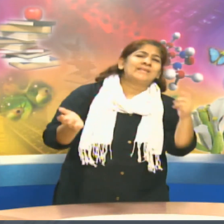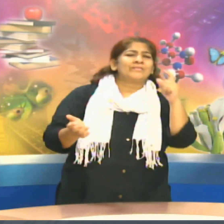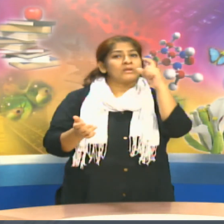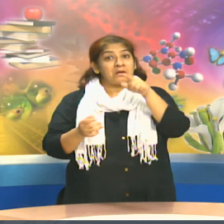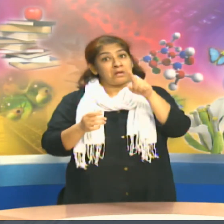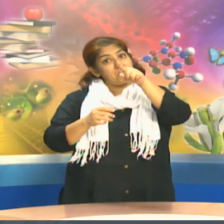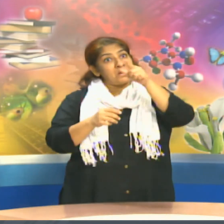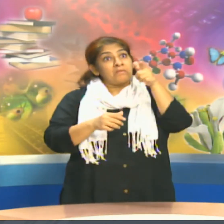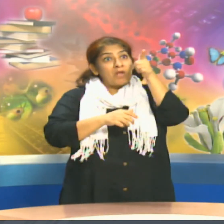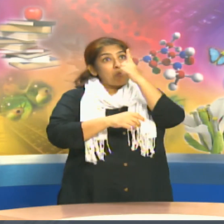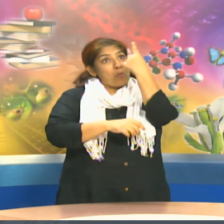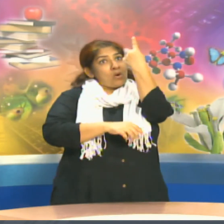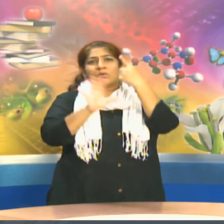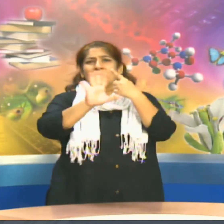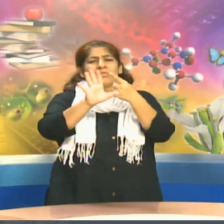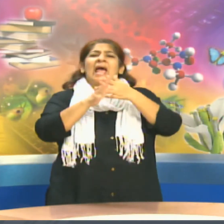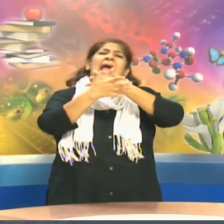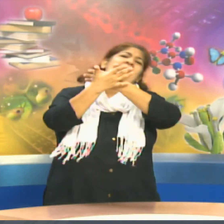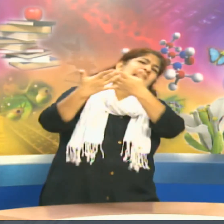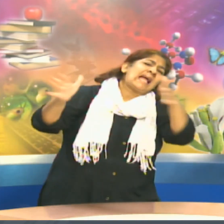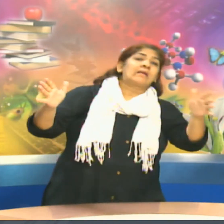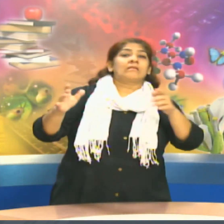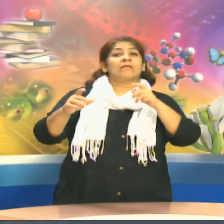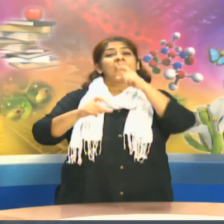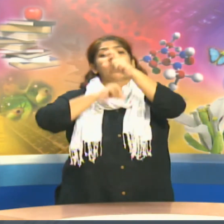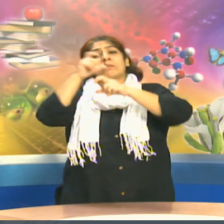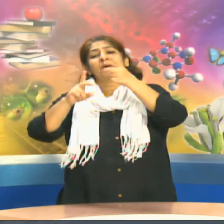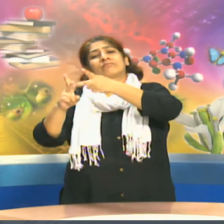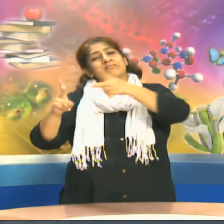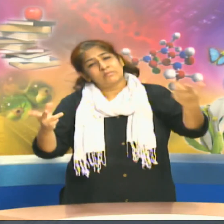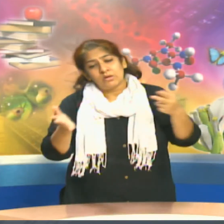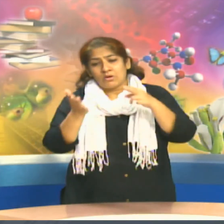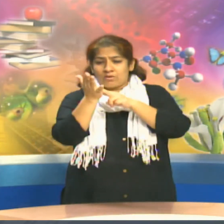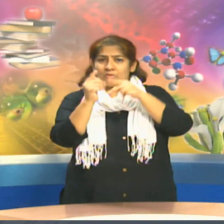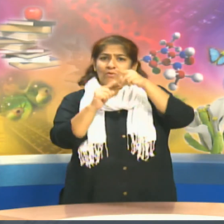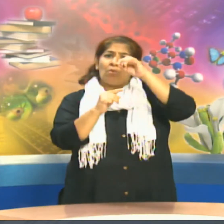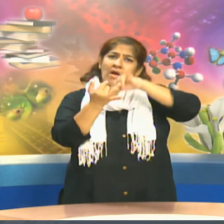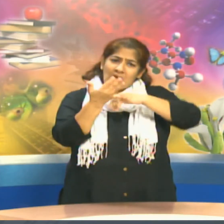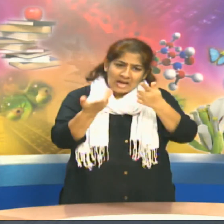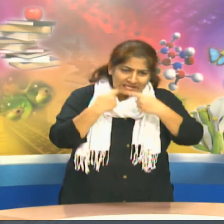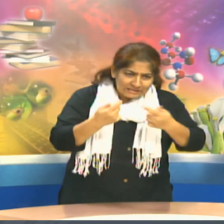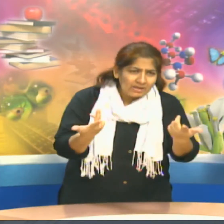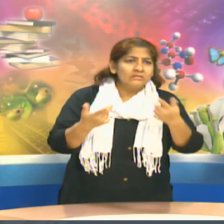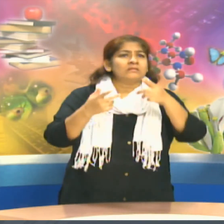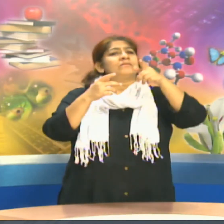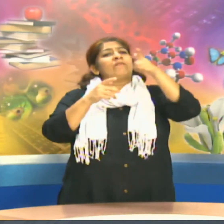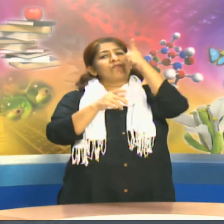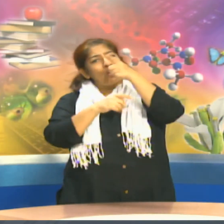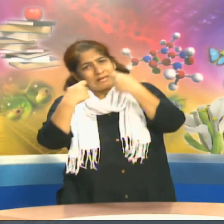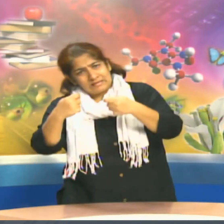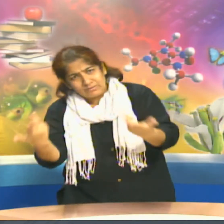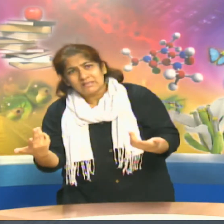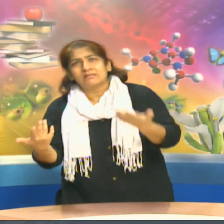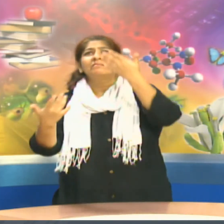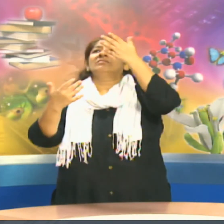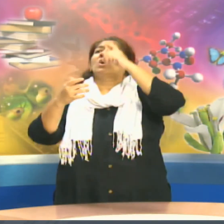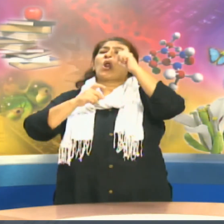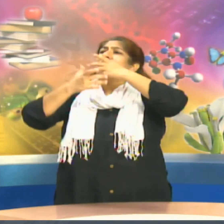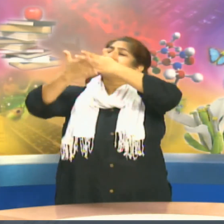budget. Any work we do, then we need to just plan our budget